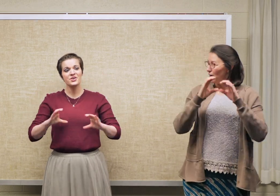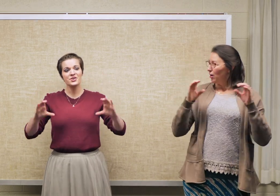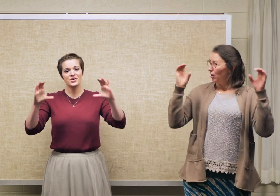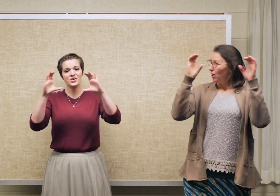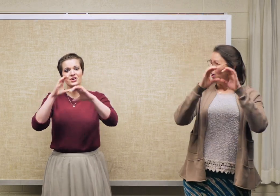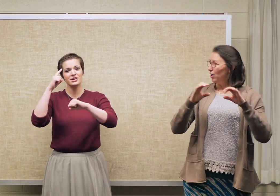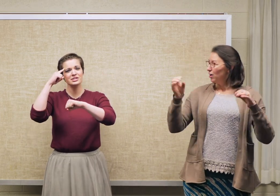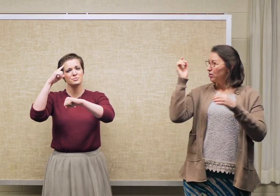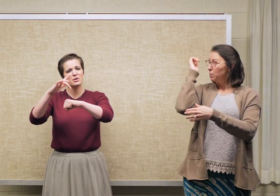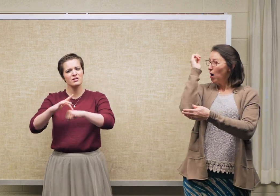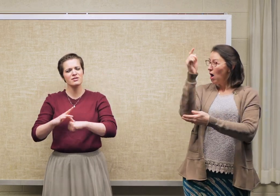Search.